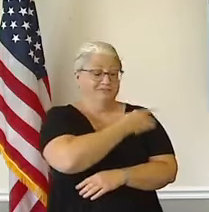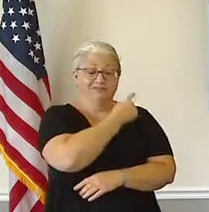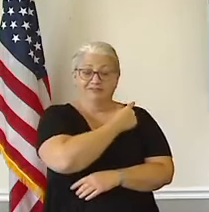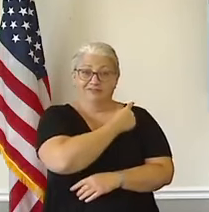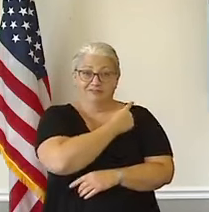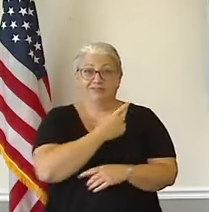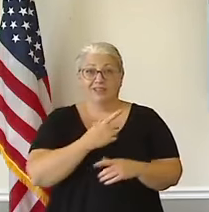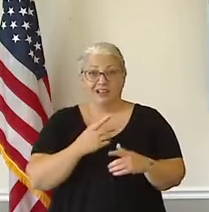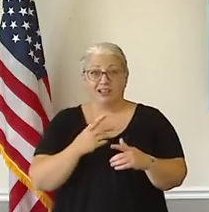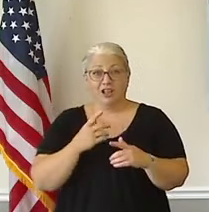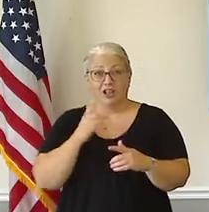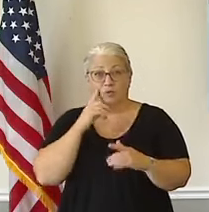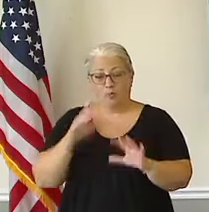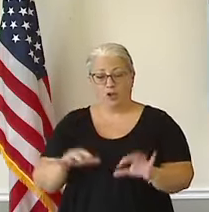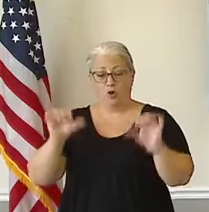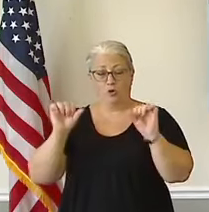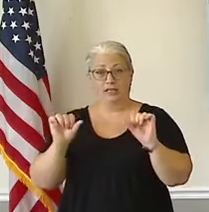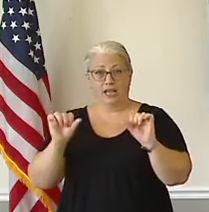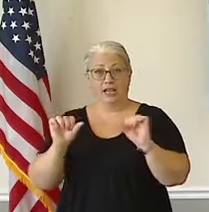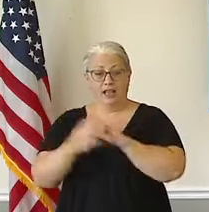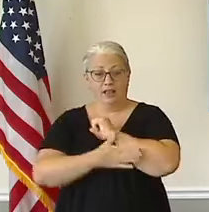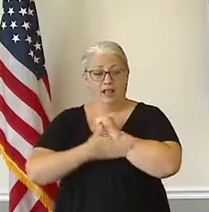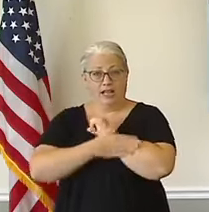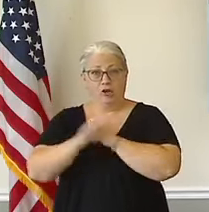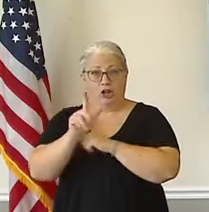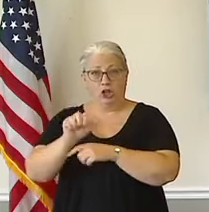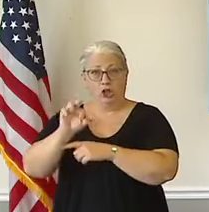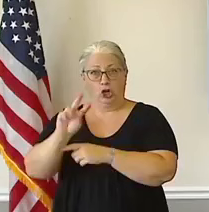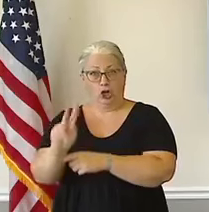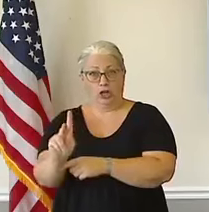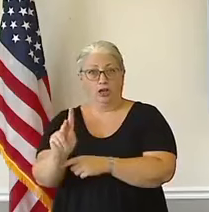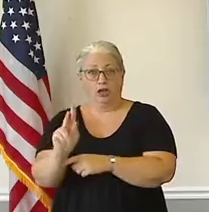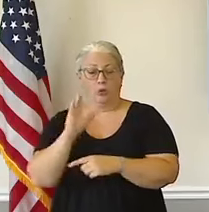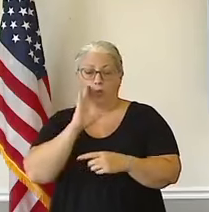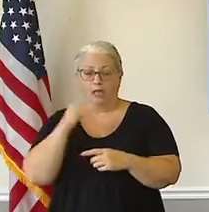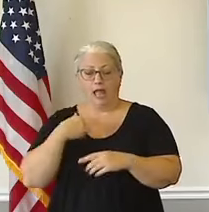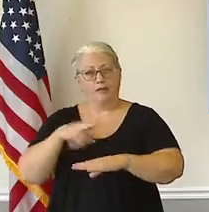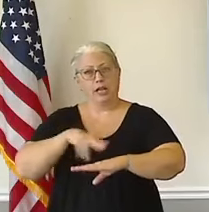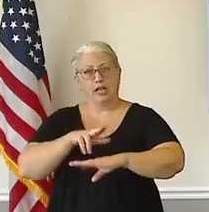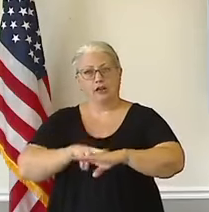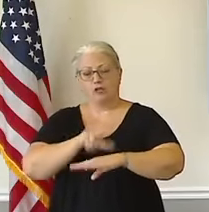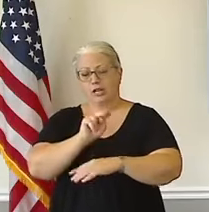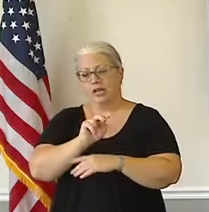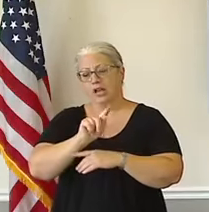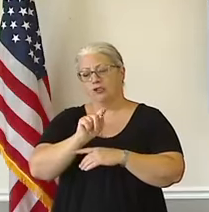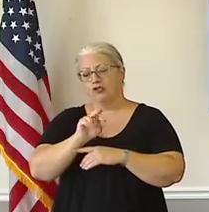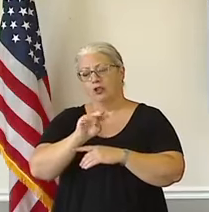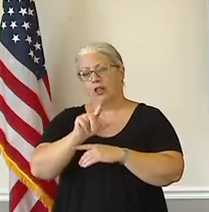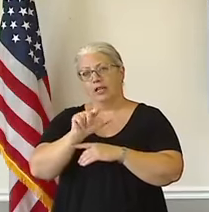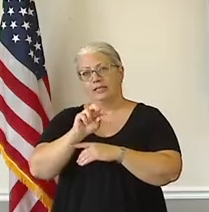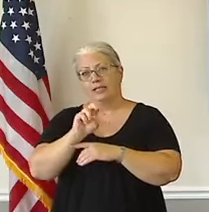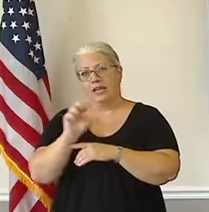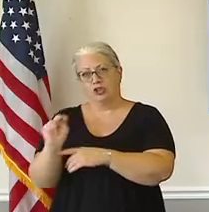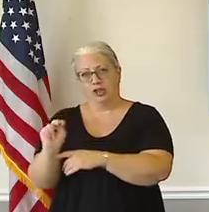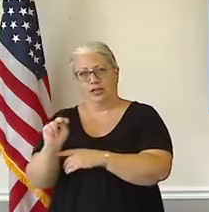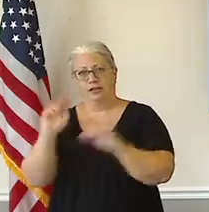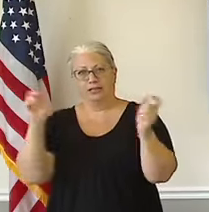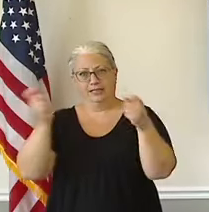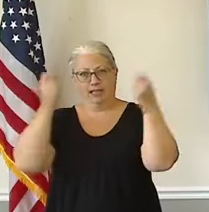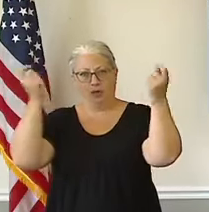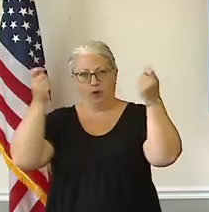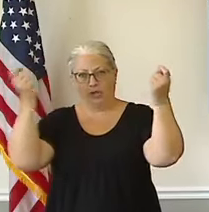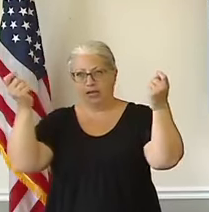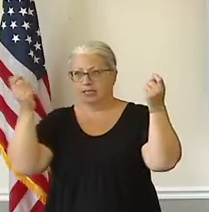we'll be hosting, the county clerk, Brad Kendall, will be hosting a naturalization ceremony. 17 new Americans will